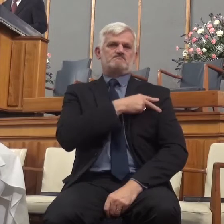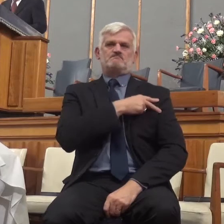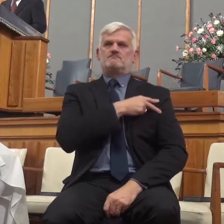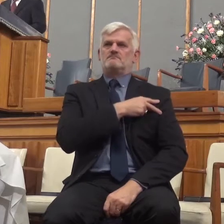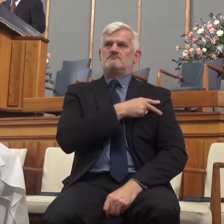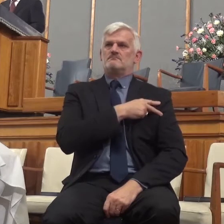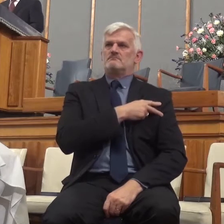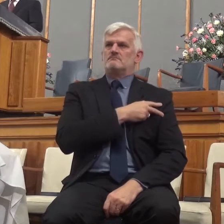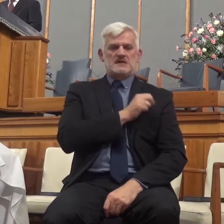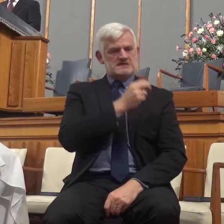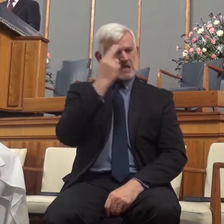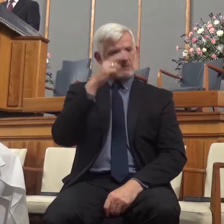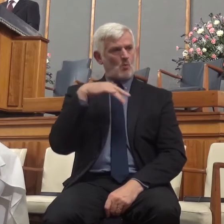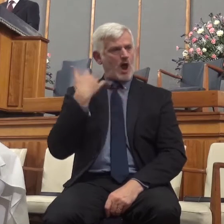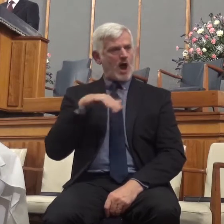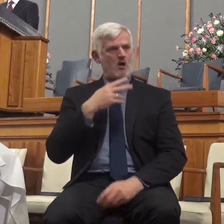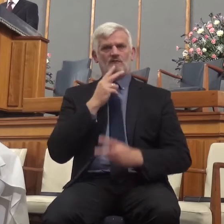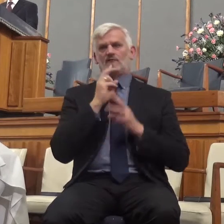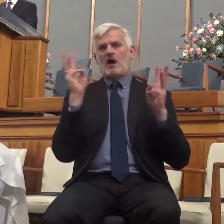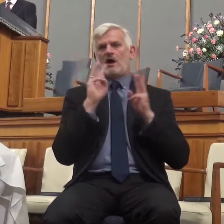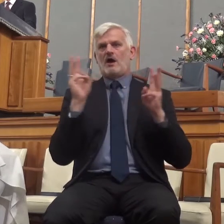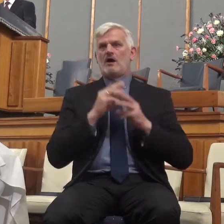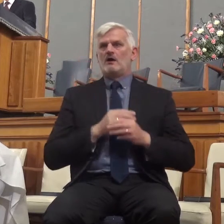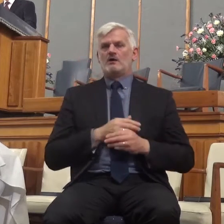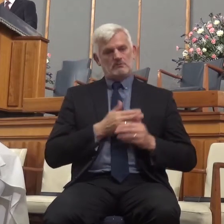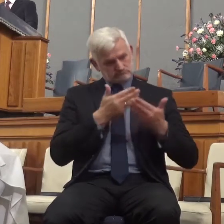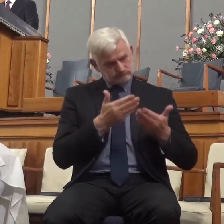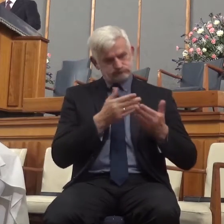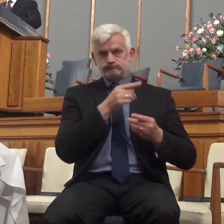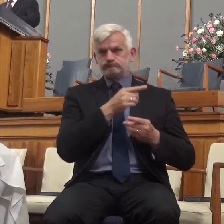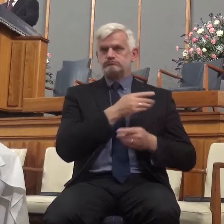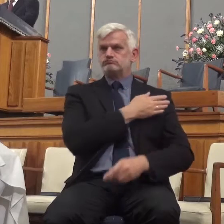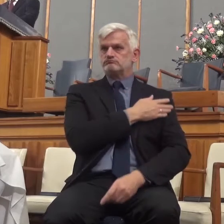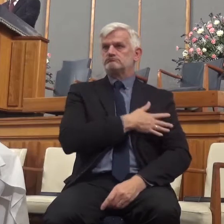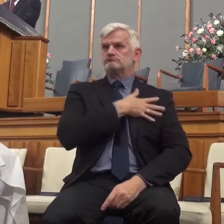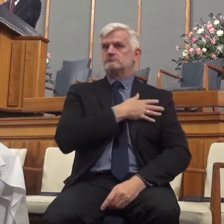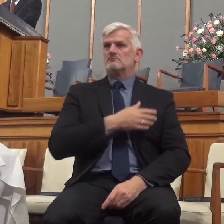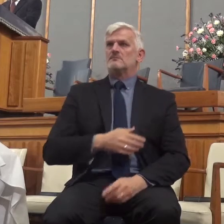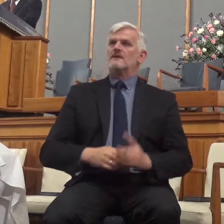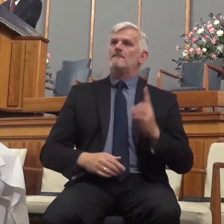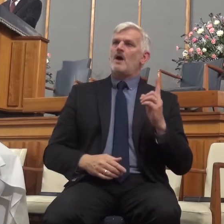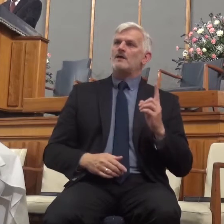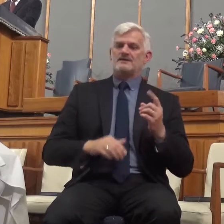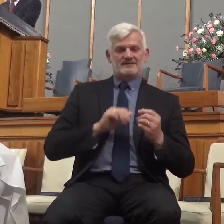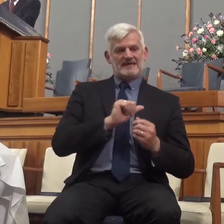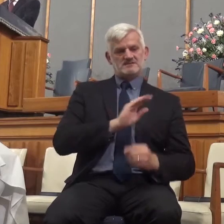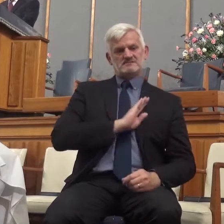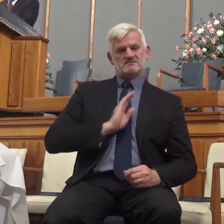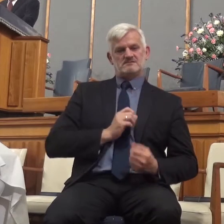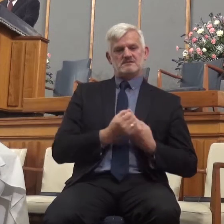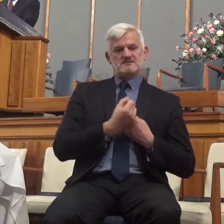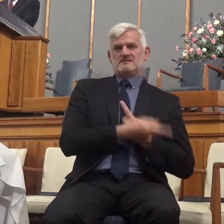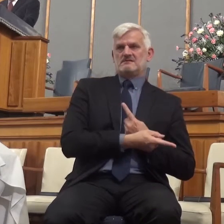so great and was so esteemed, but his staff officer, his principal staff